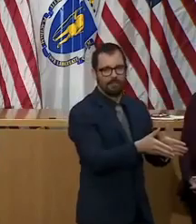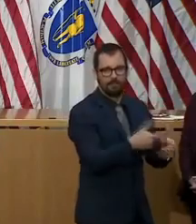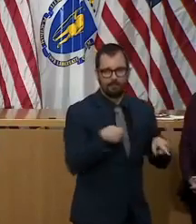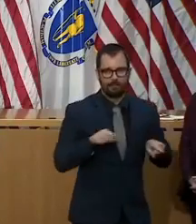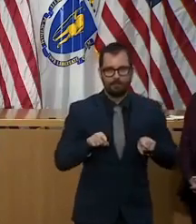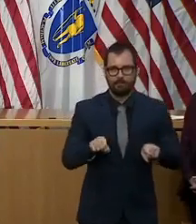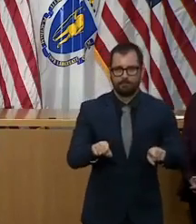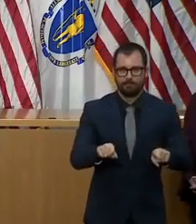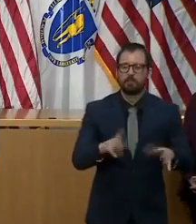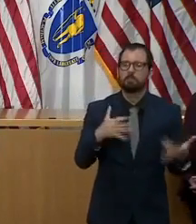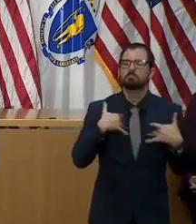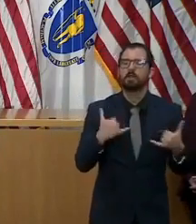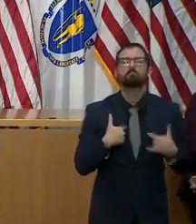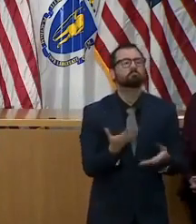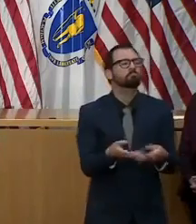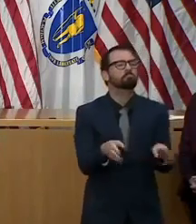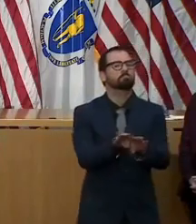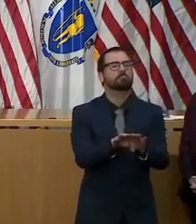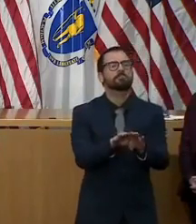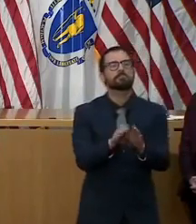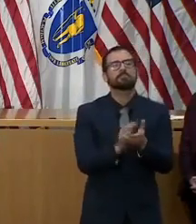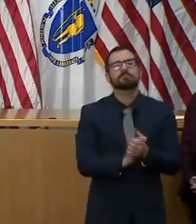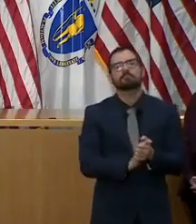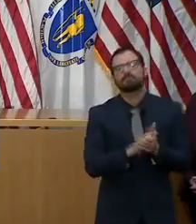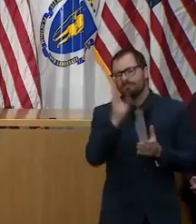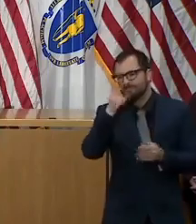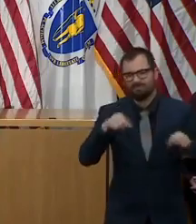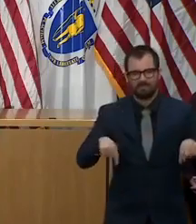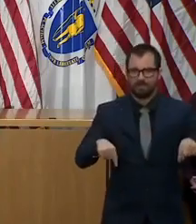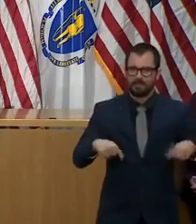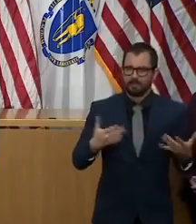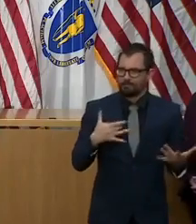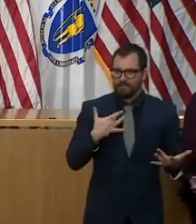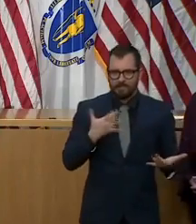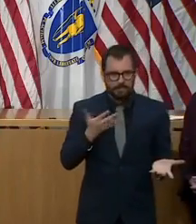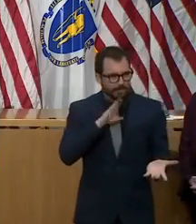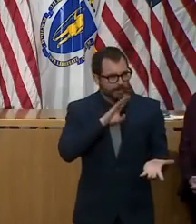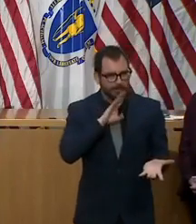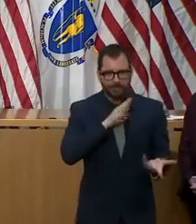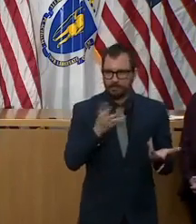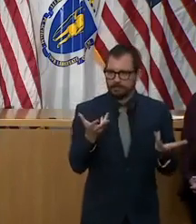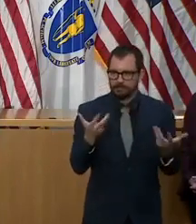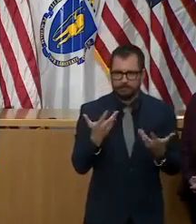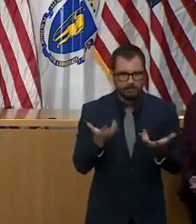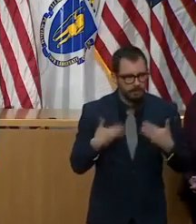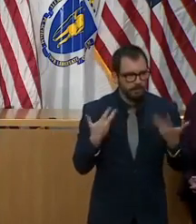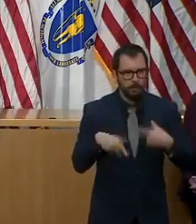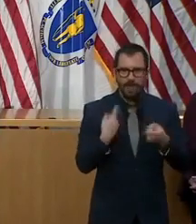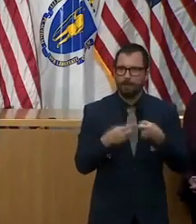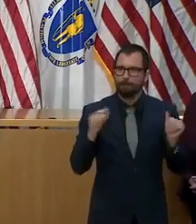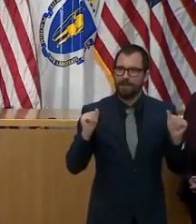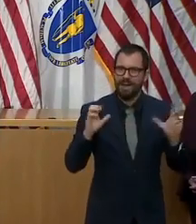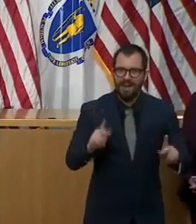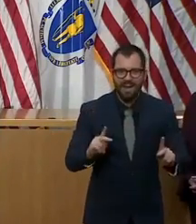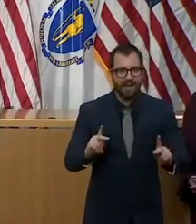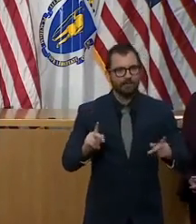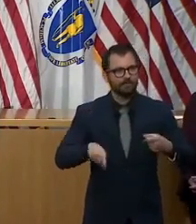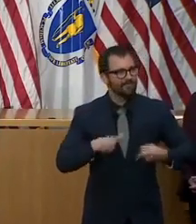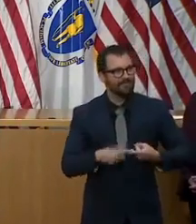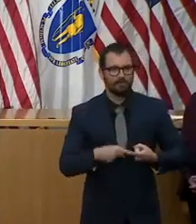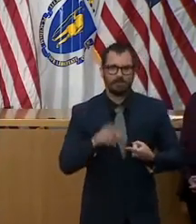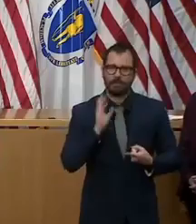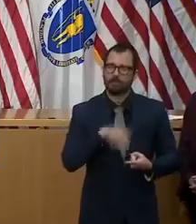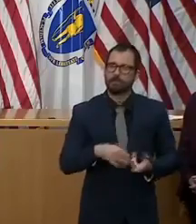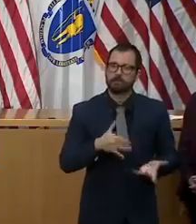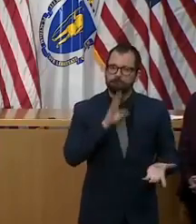But the data shows us that our hospitalization rates, while no longer climbing at the rates they were climbing before, have plateaued and have not started to